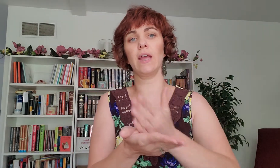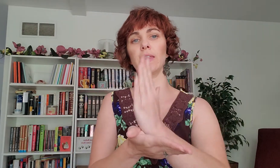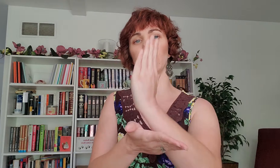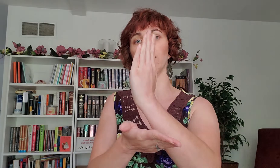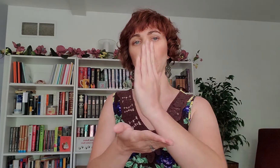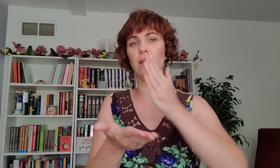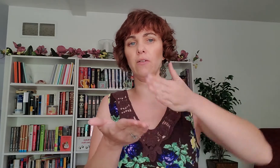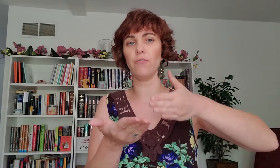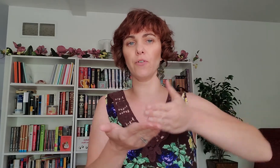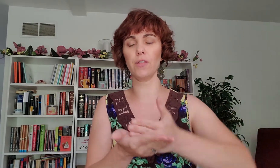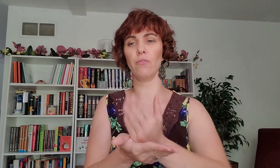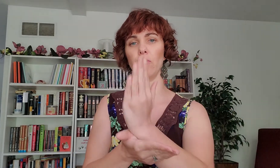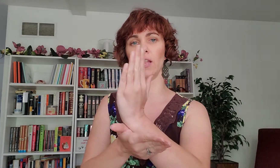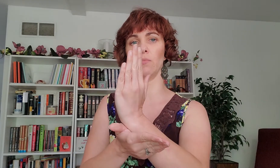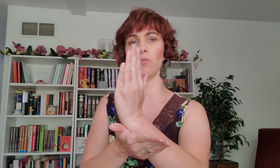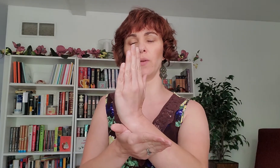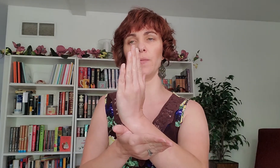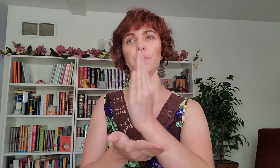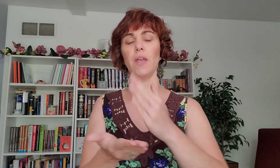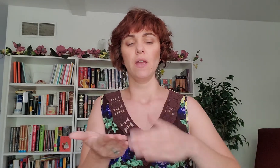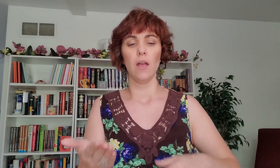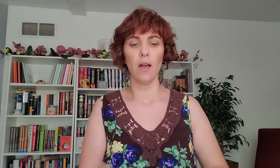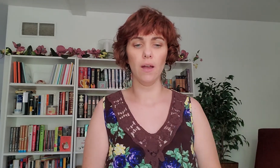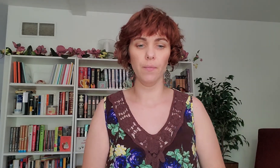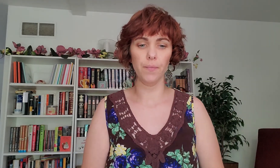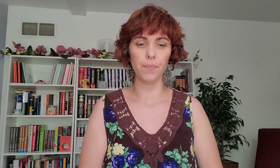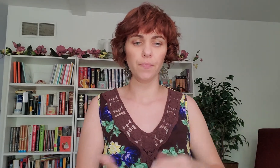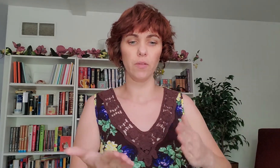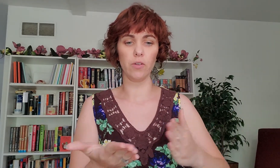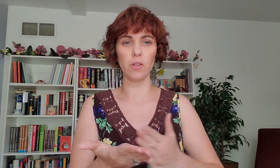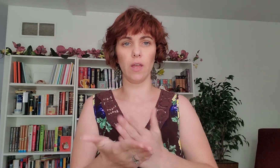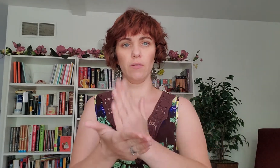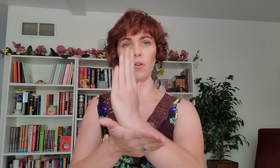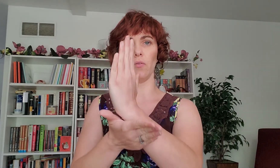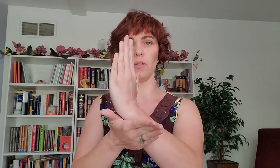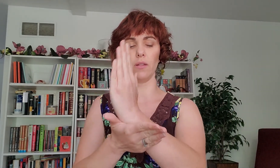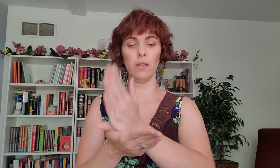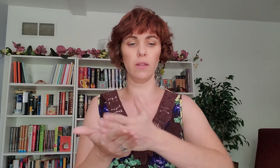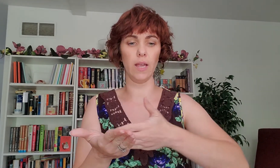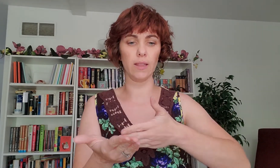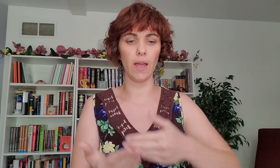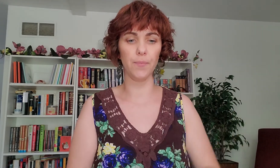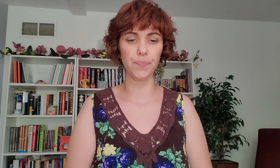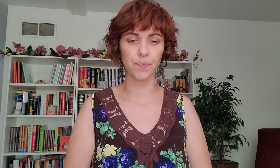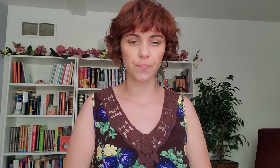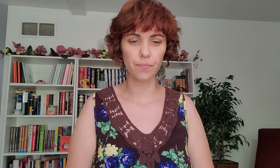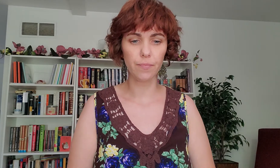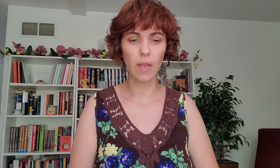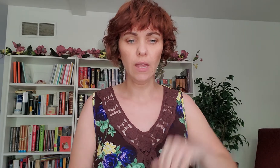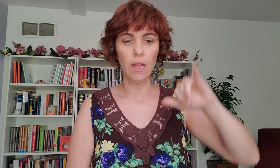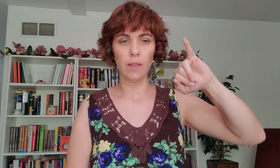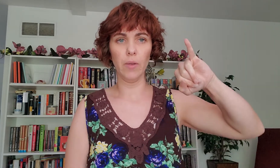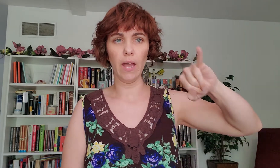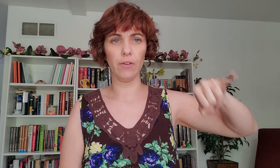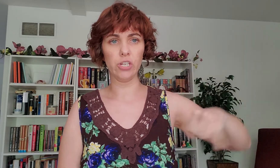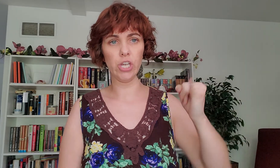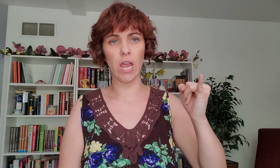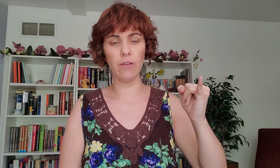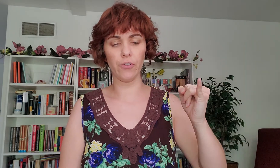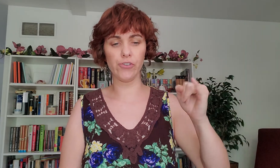ASL sign for Civil Rights Movement. So it just kind of goes in like that. Then we have a J for